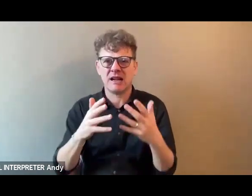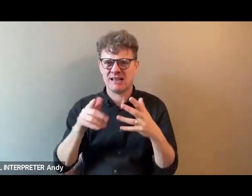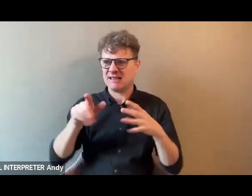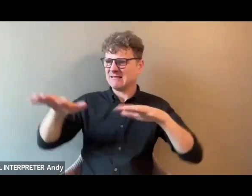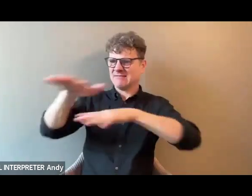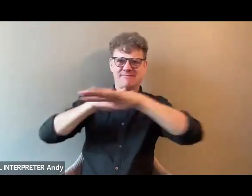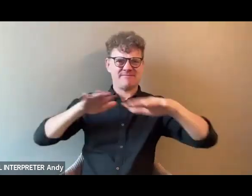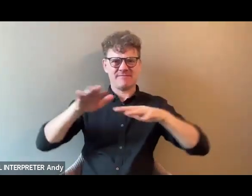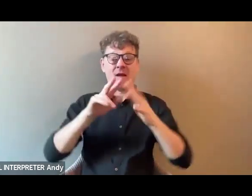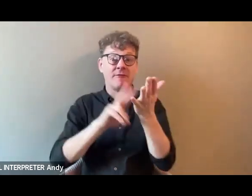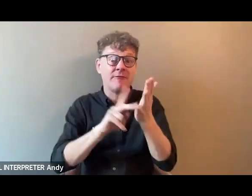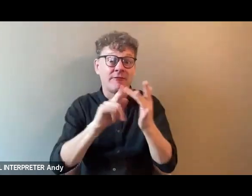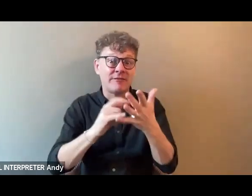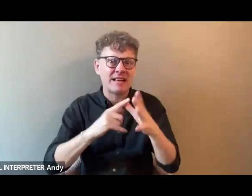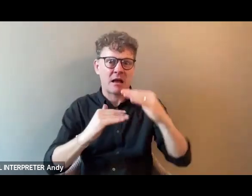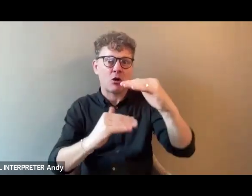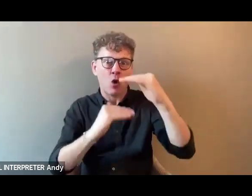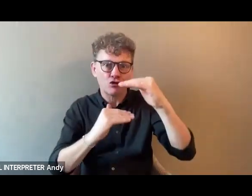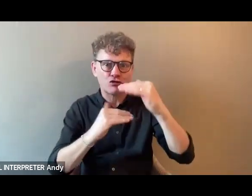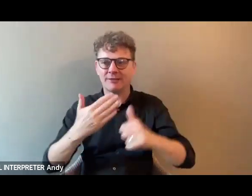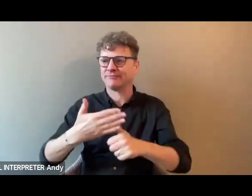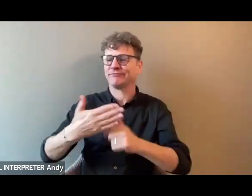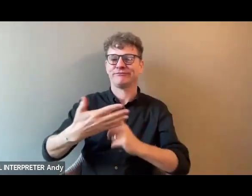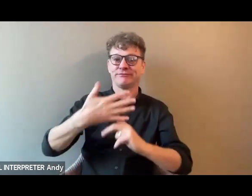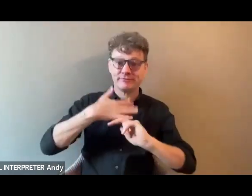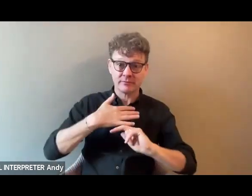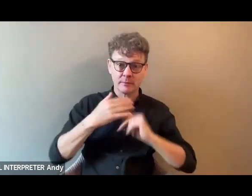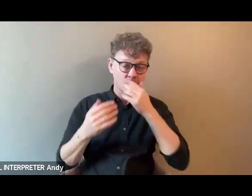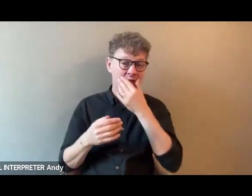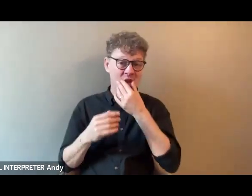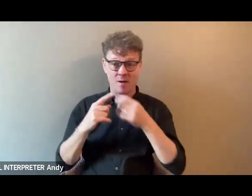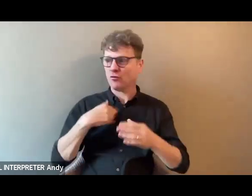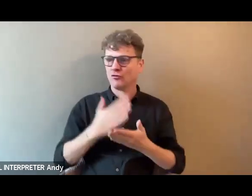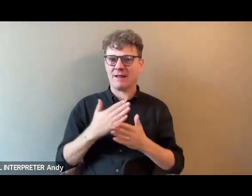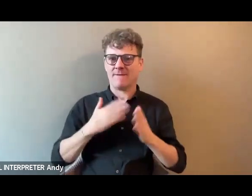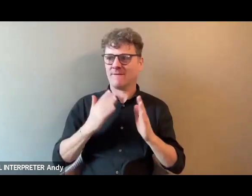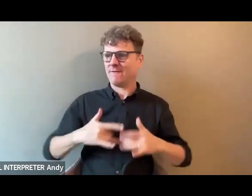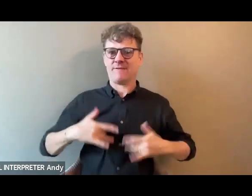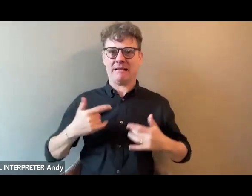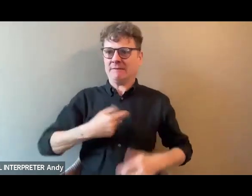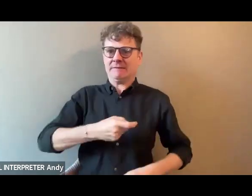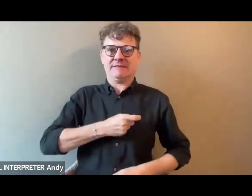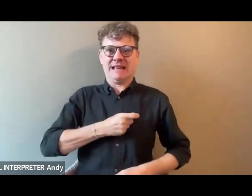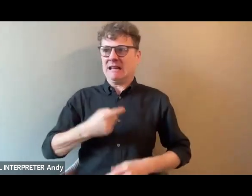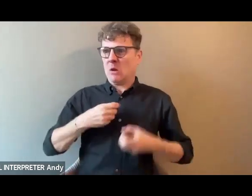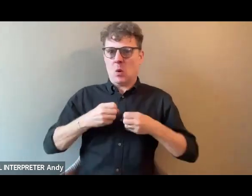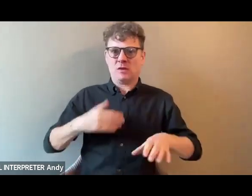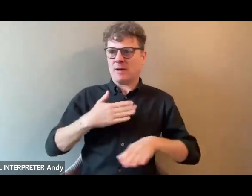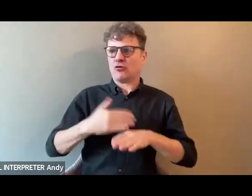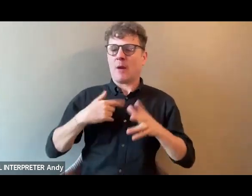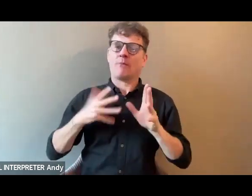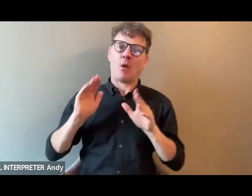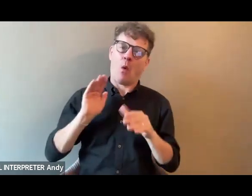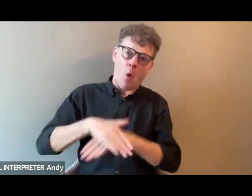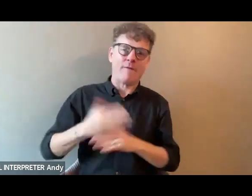visa constraints. And then they need to also overcompensate because, the fear of, I don't want to lose my job